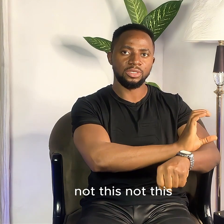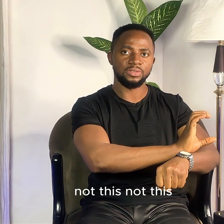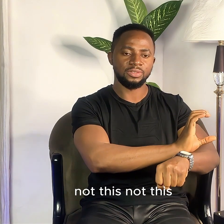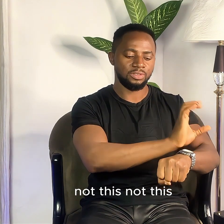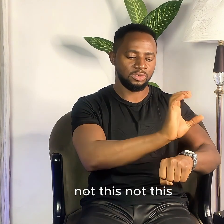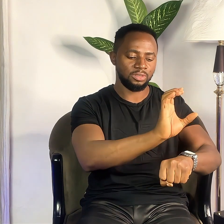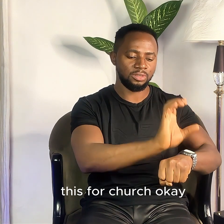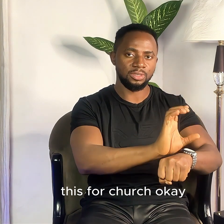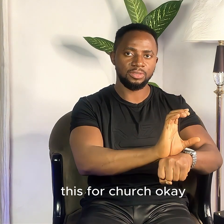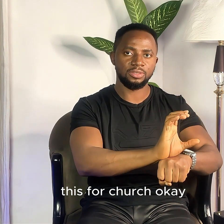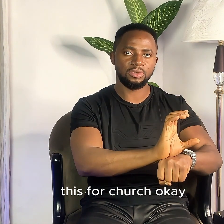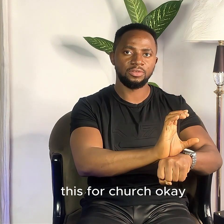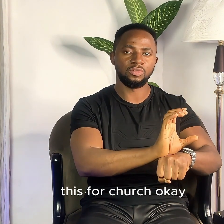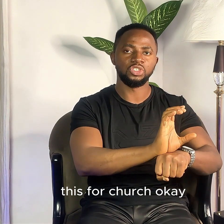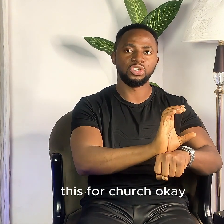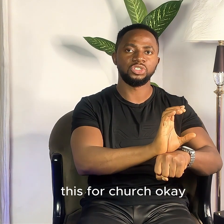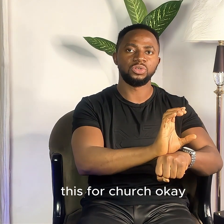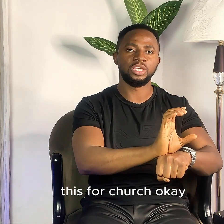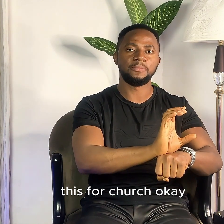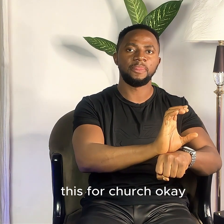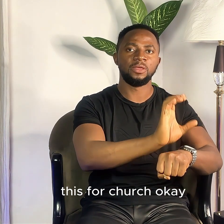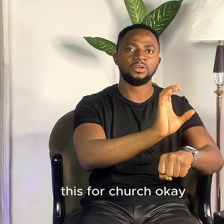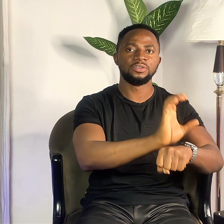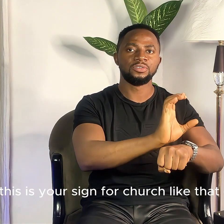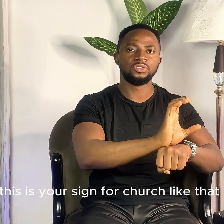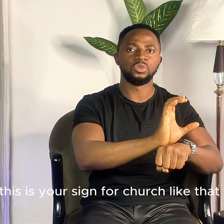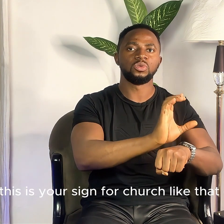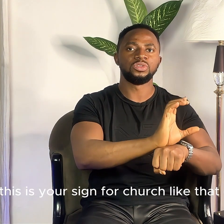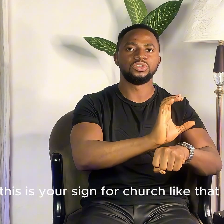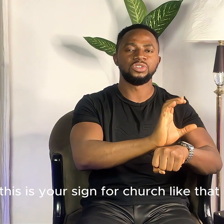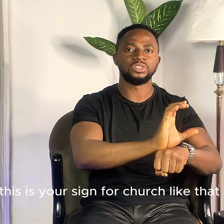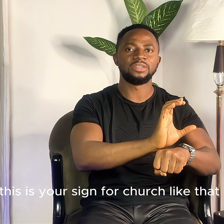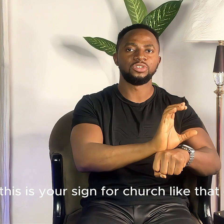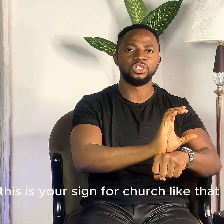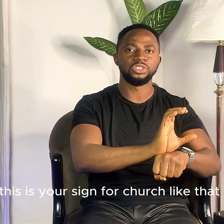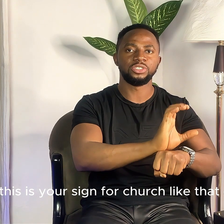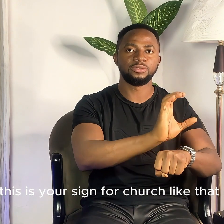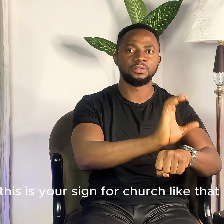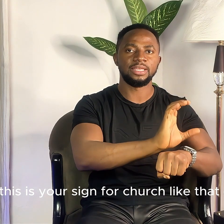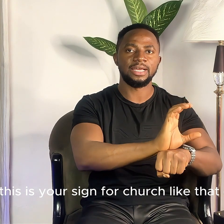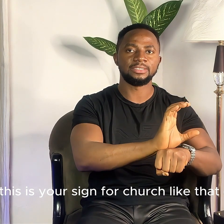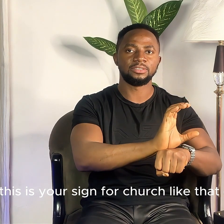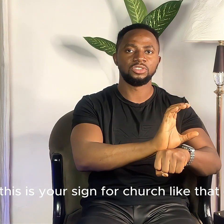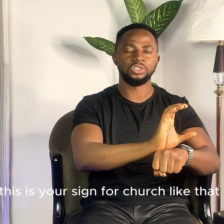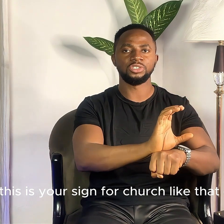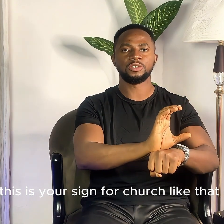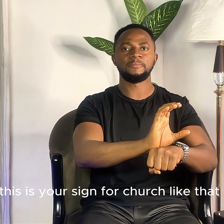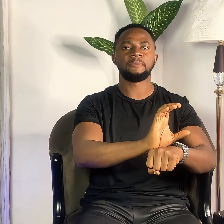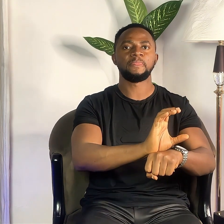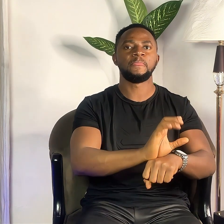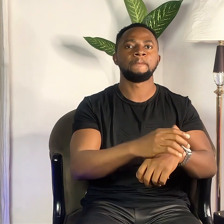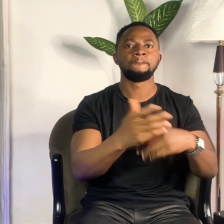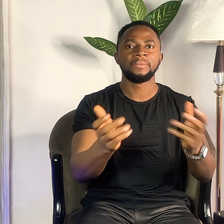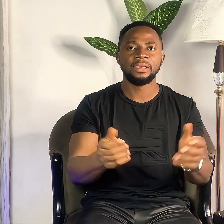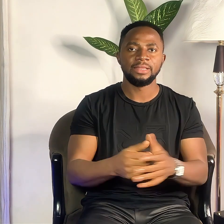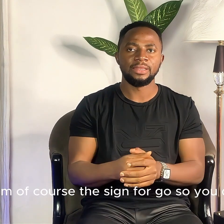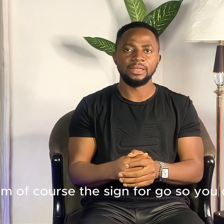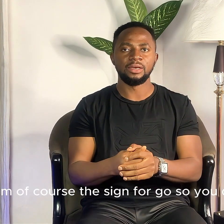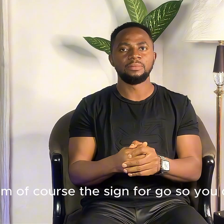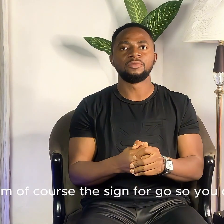this. This for church, okay? So this is your sign for church, like that, church. Then, of course,